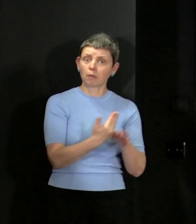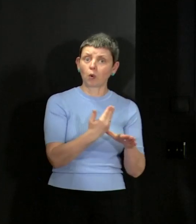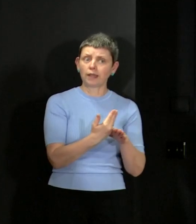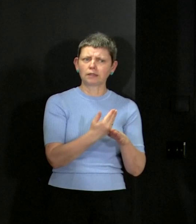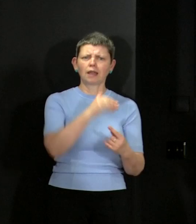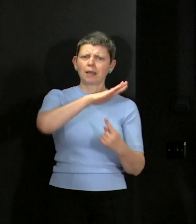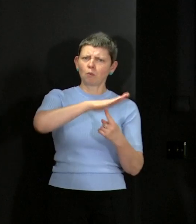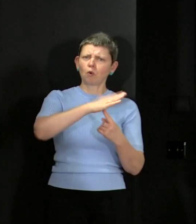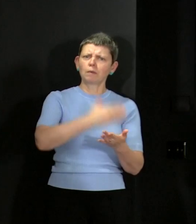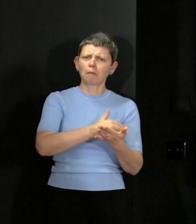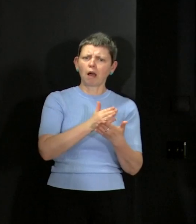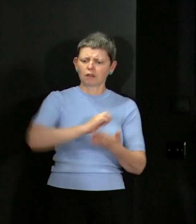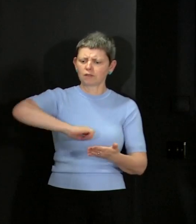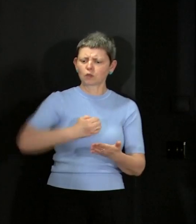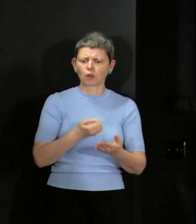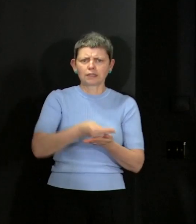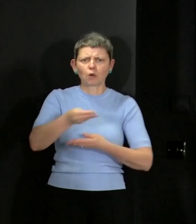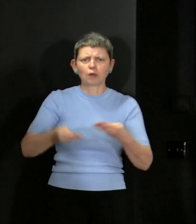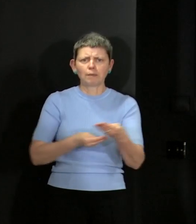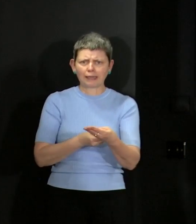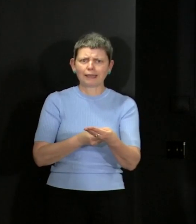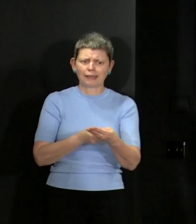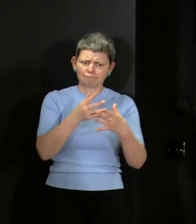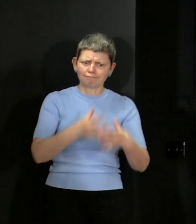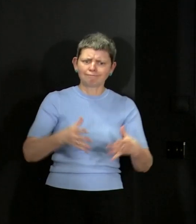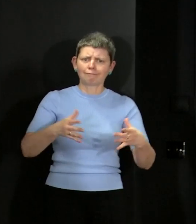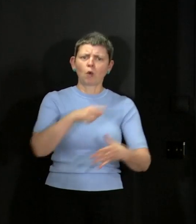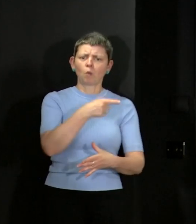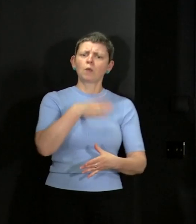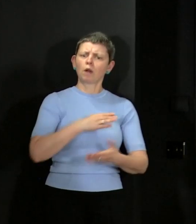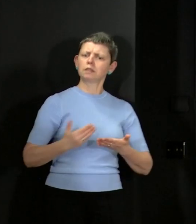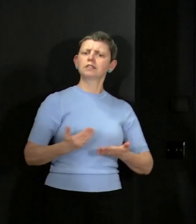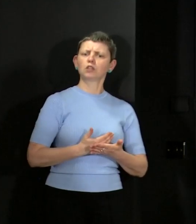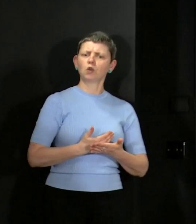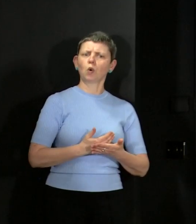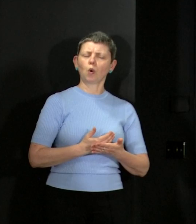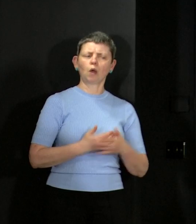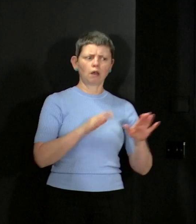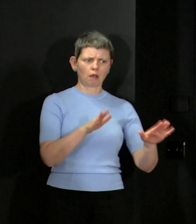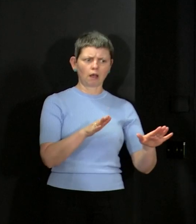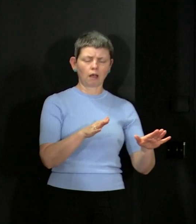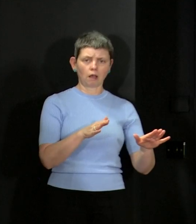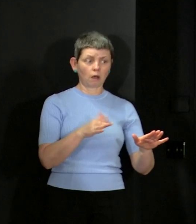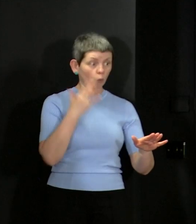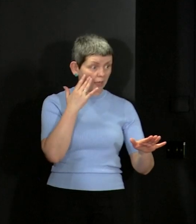important part of growing Scotland's economy, to have that security until such times as their particular sector